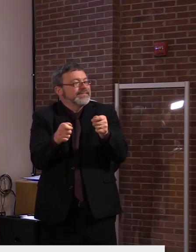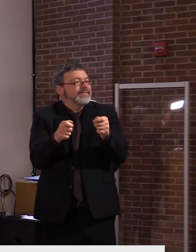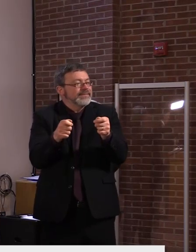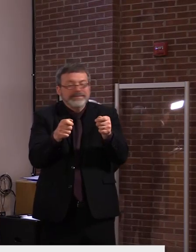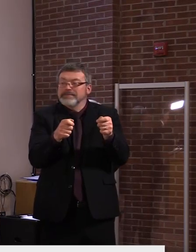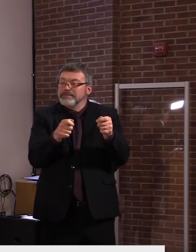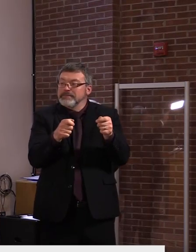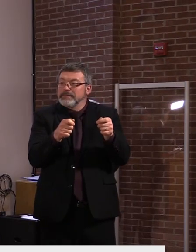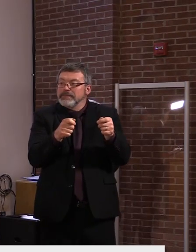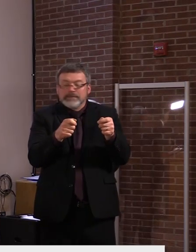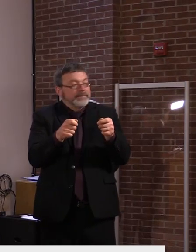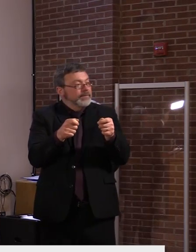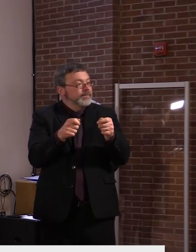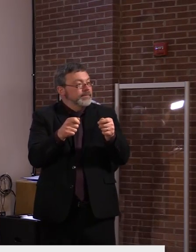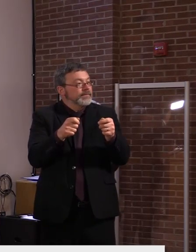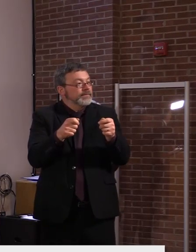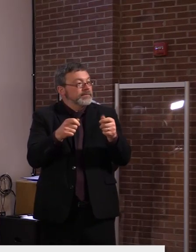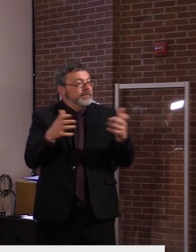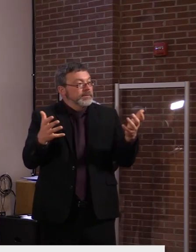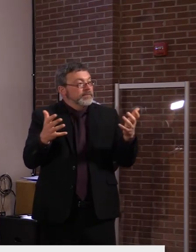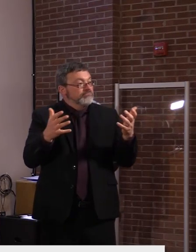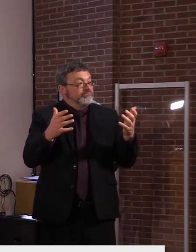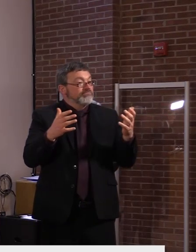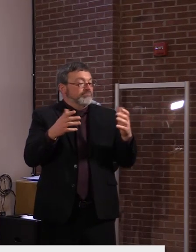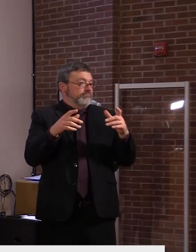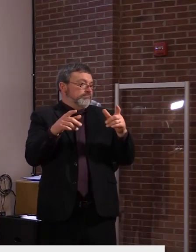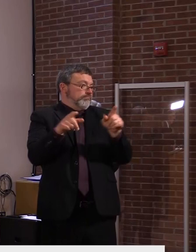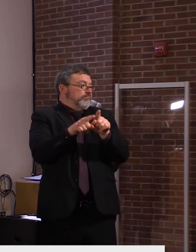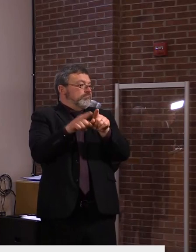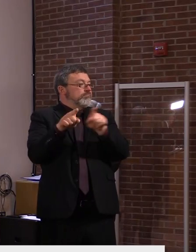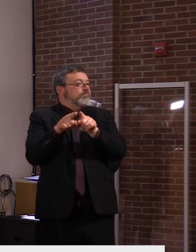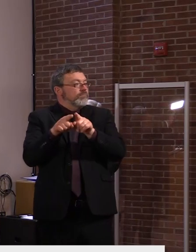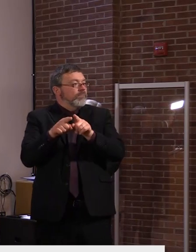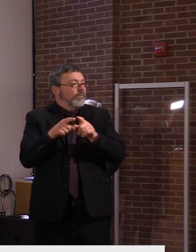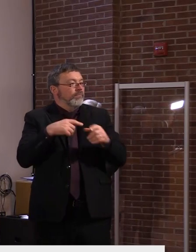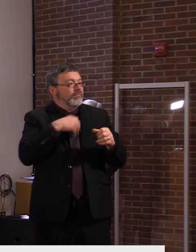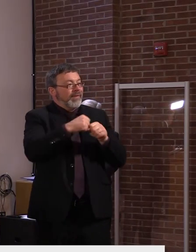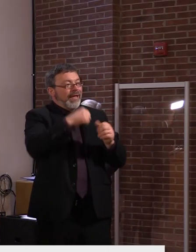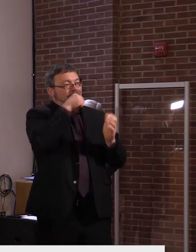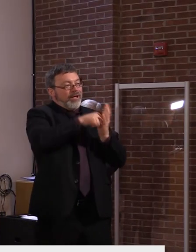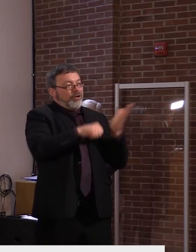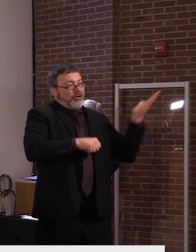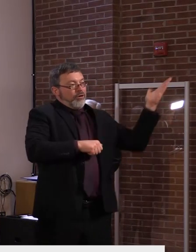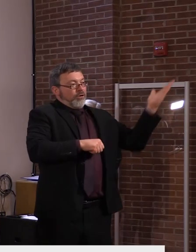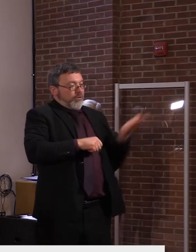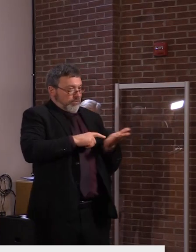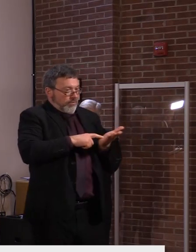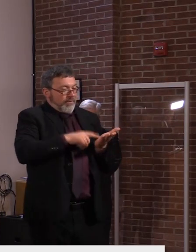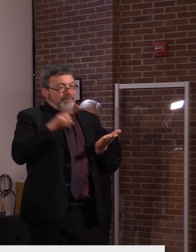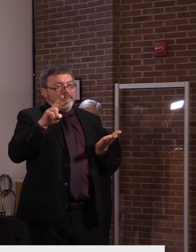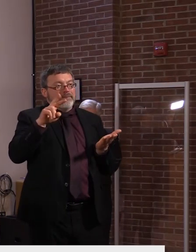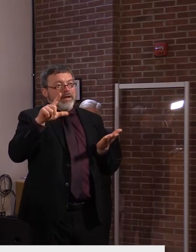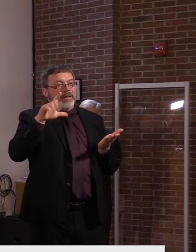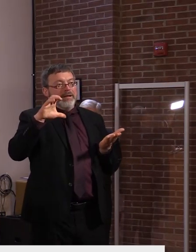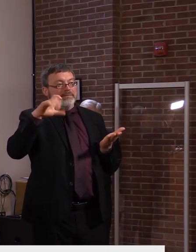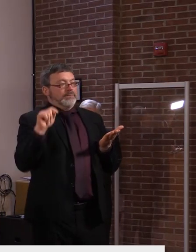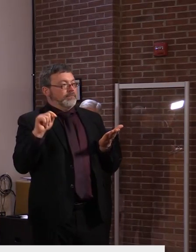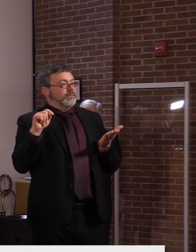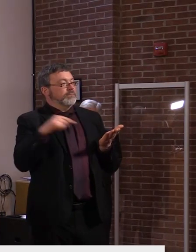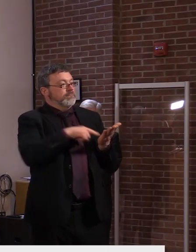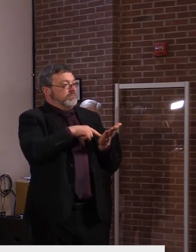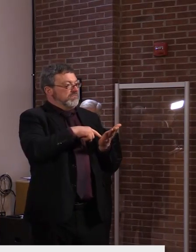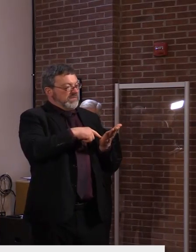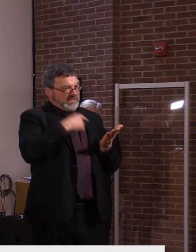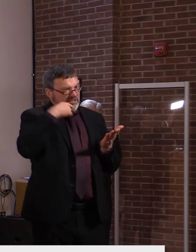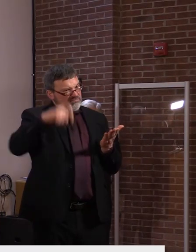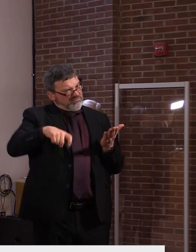And then we also received a letter from VLCT as well asking for this. So I